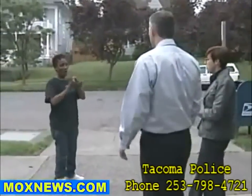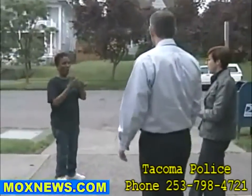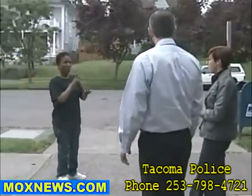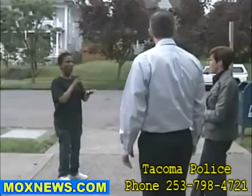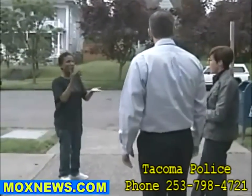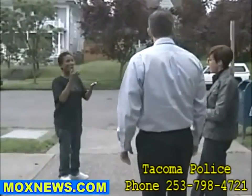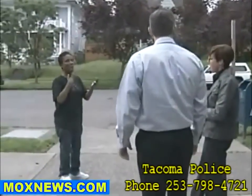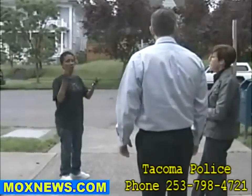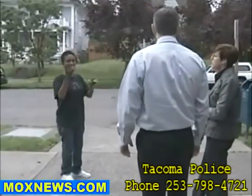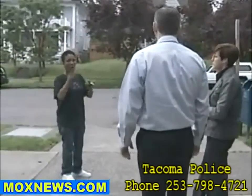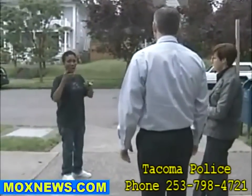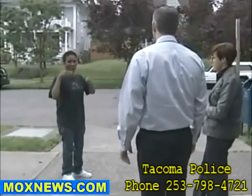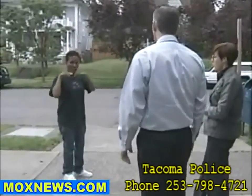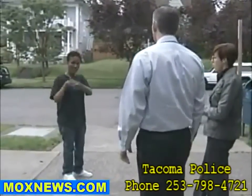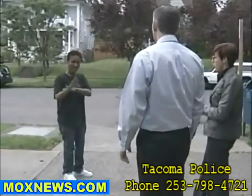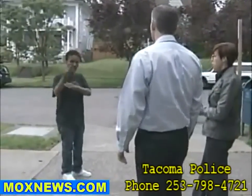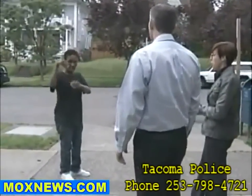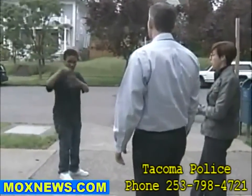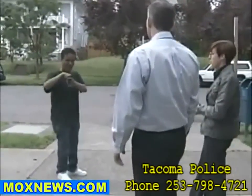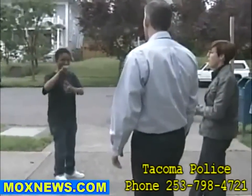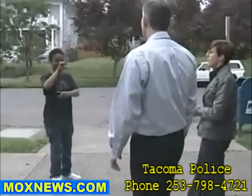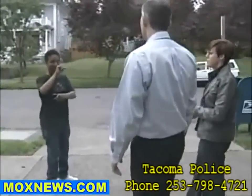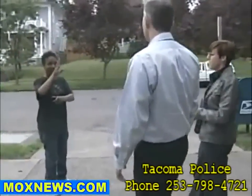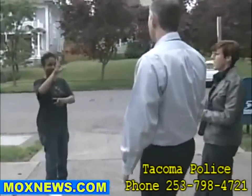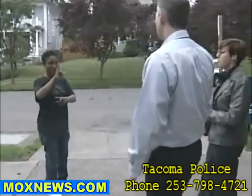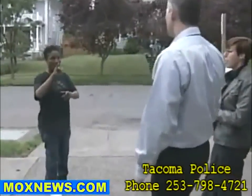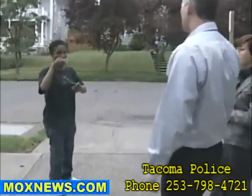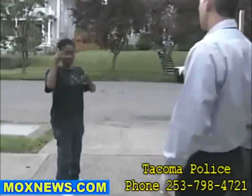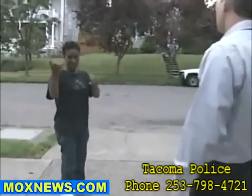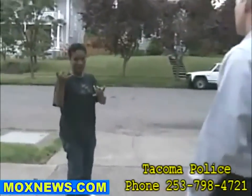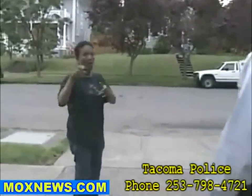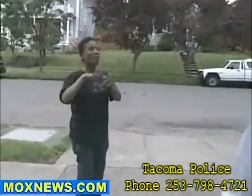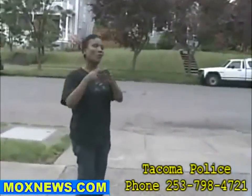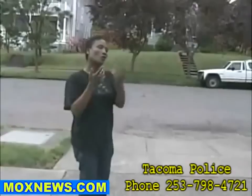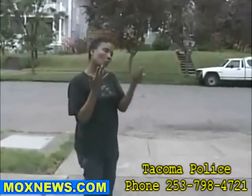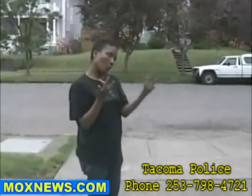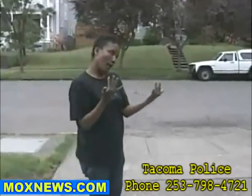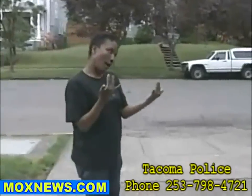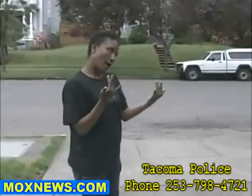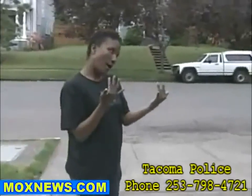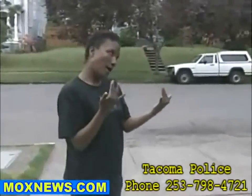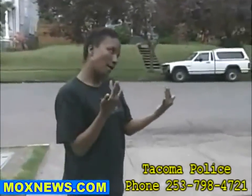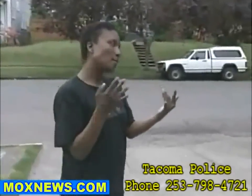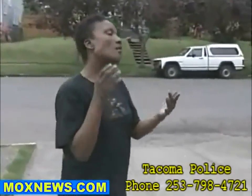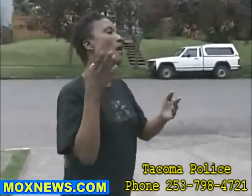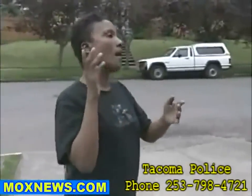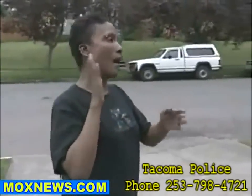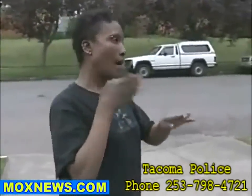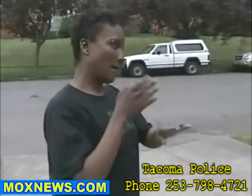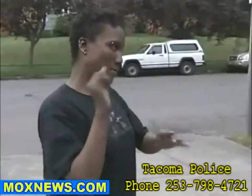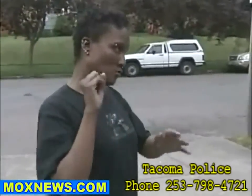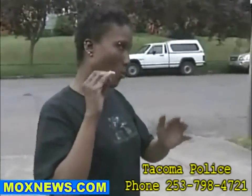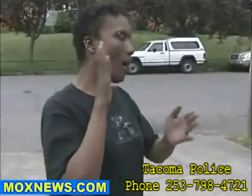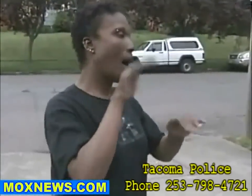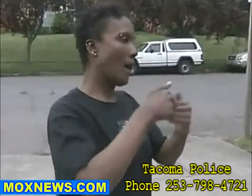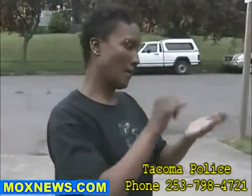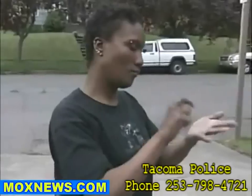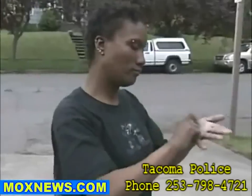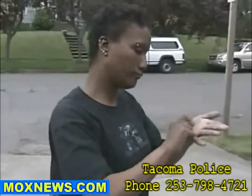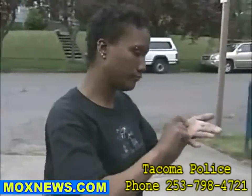incredible confusion that came with suddenly being in handcuffs, under arrest, and without the ability to communicate with the